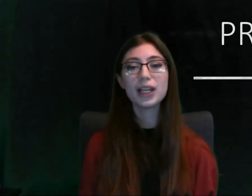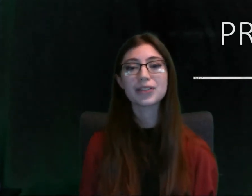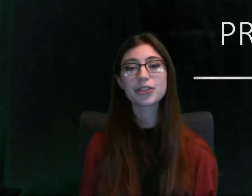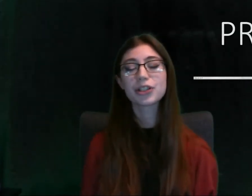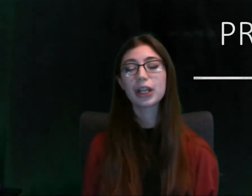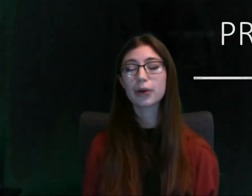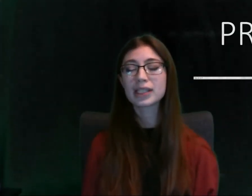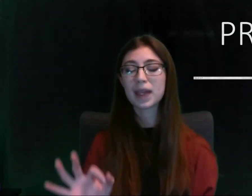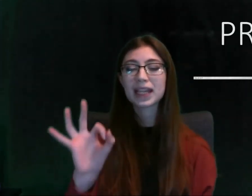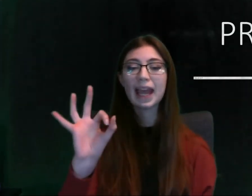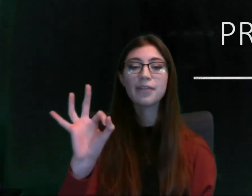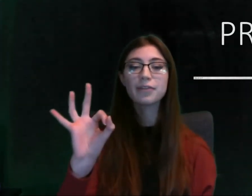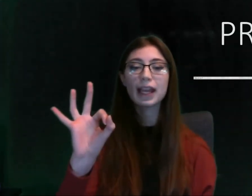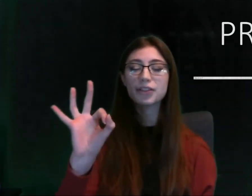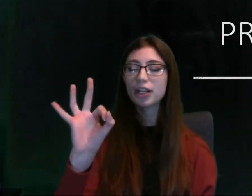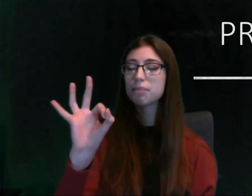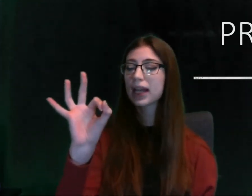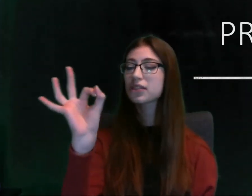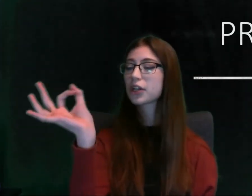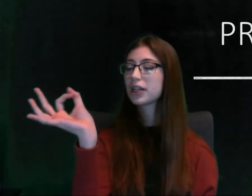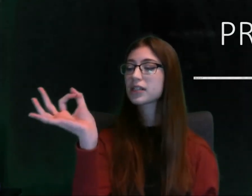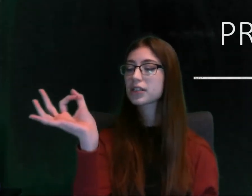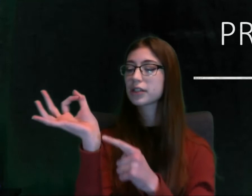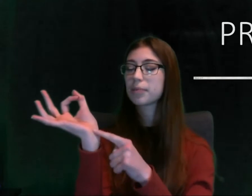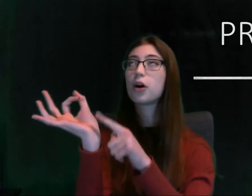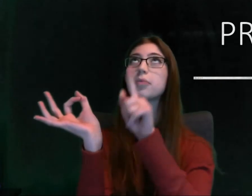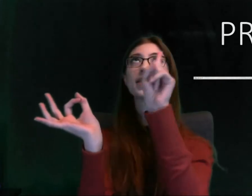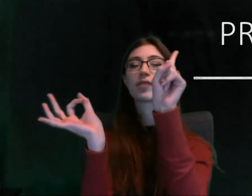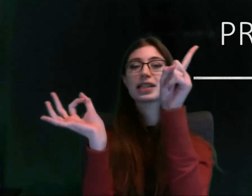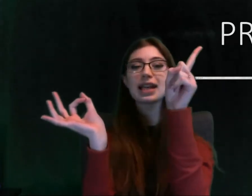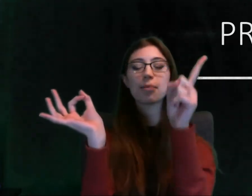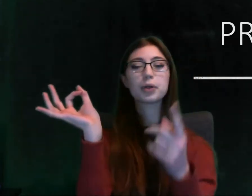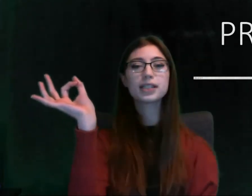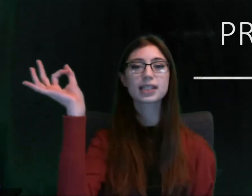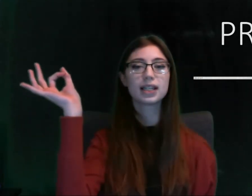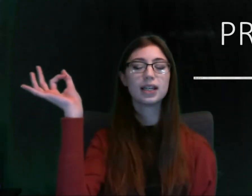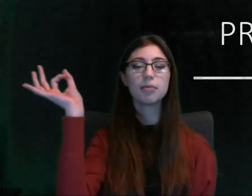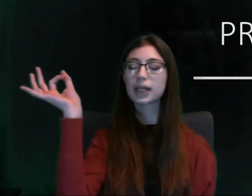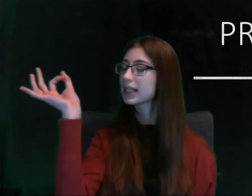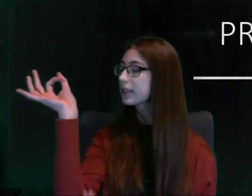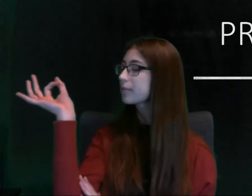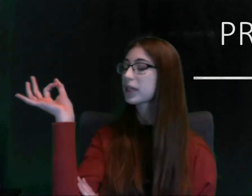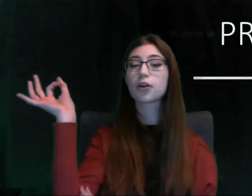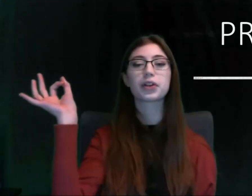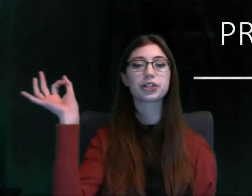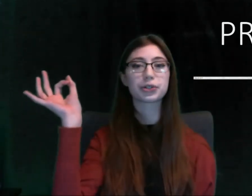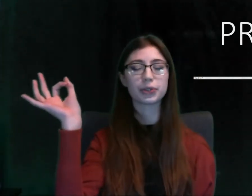Preach. You're going to make an F hand shape and turn it so your palm is facing upwards. Put it a little bit over your shoulder right